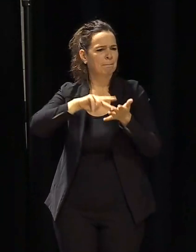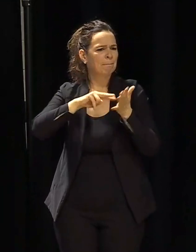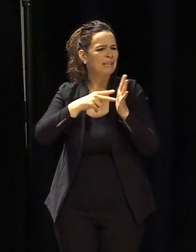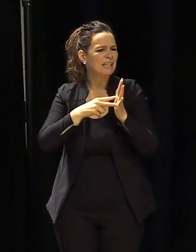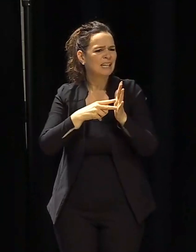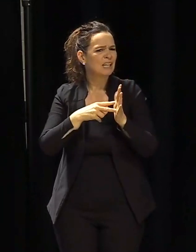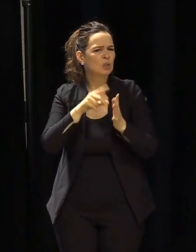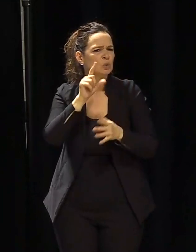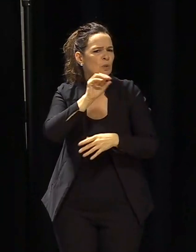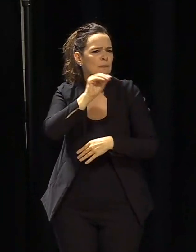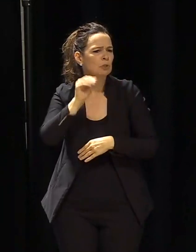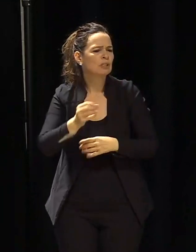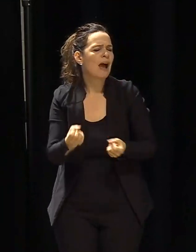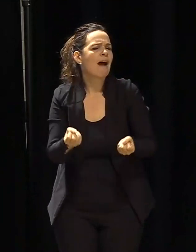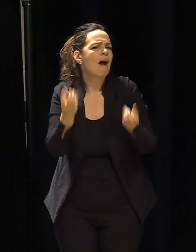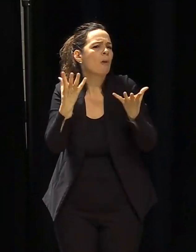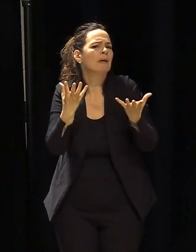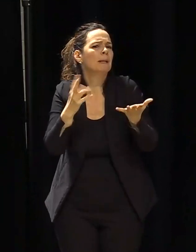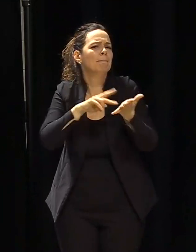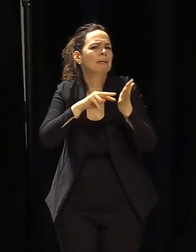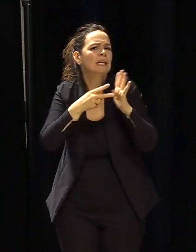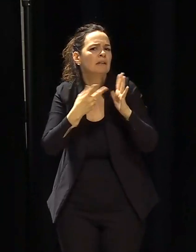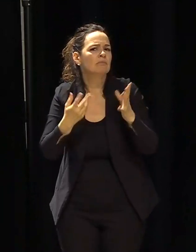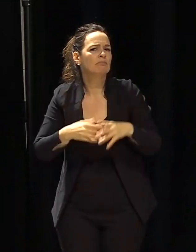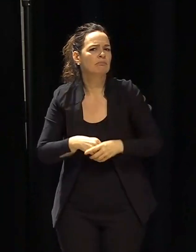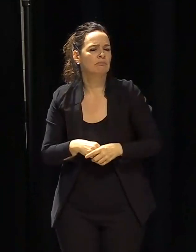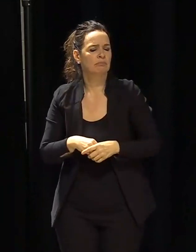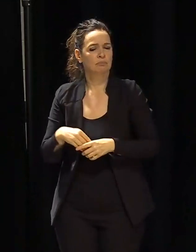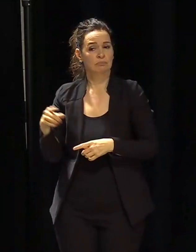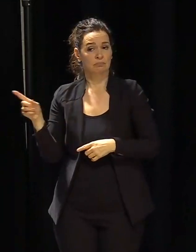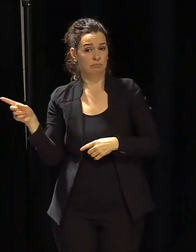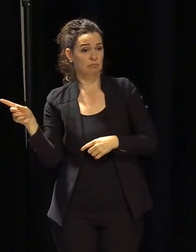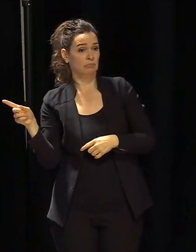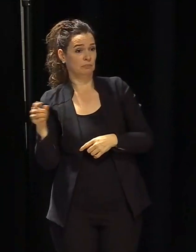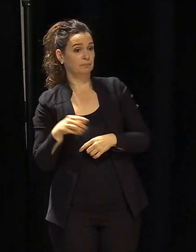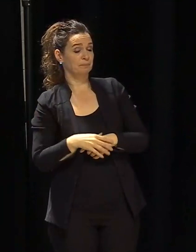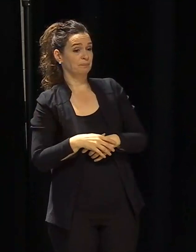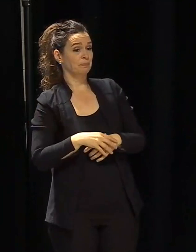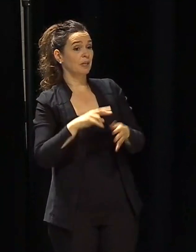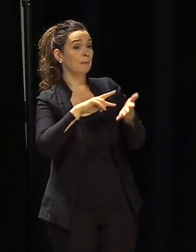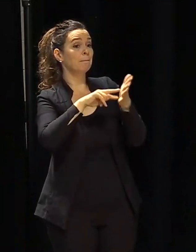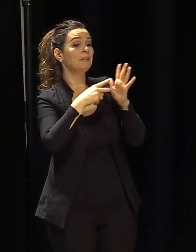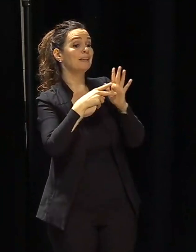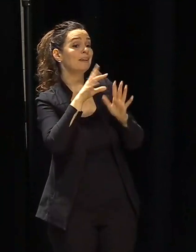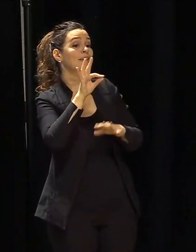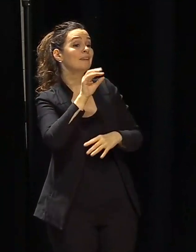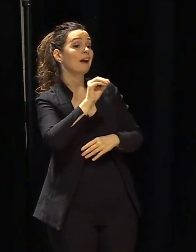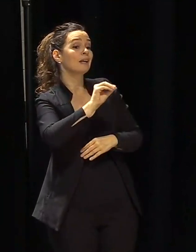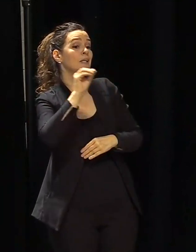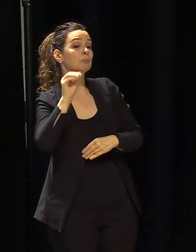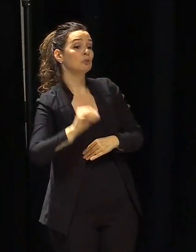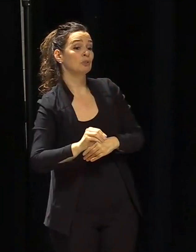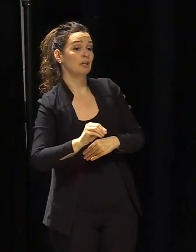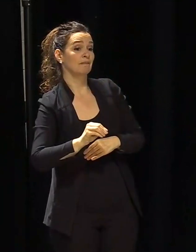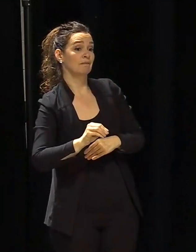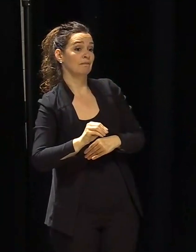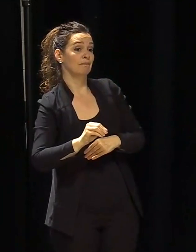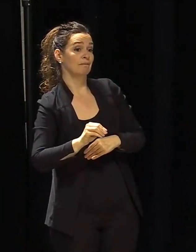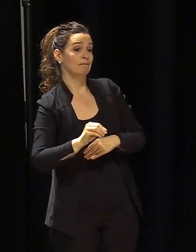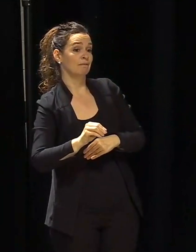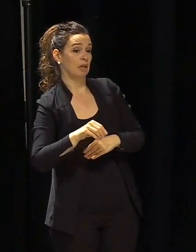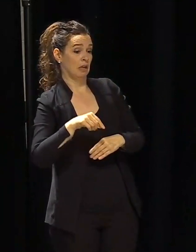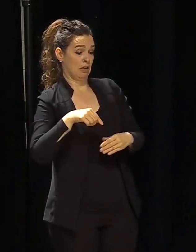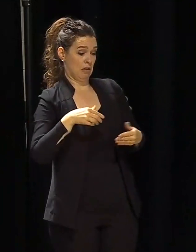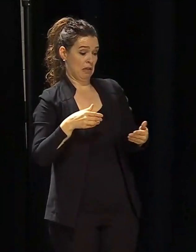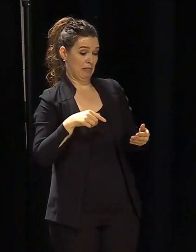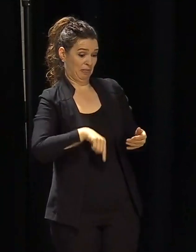So that will be 90% of not today's number, but the 25% additional beds that he's